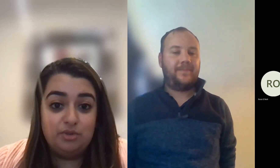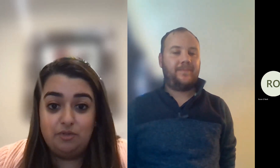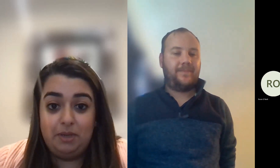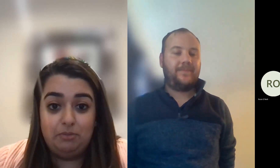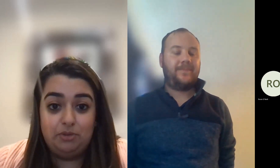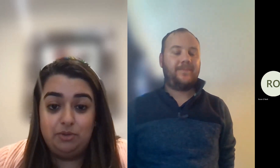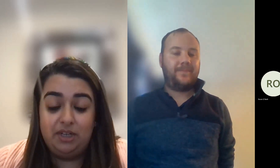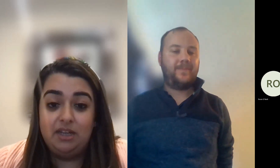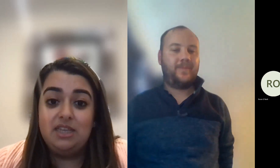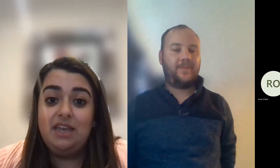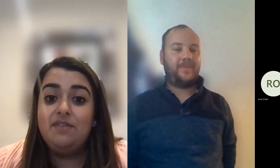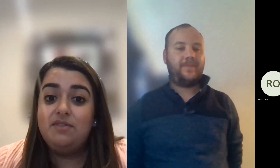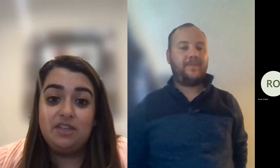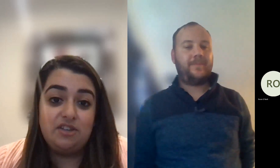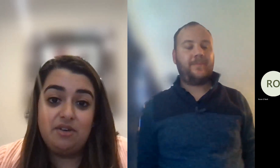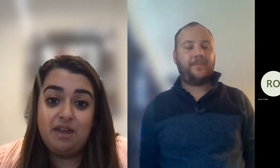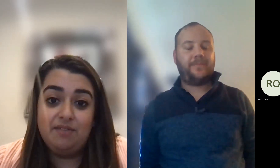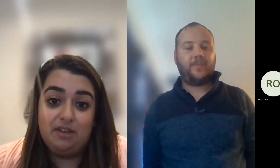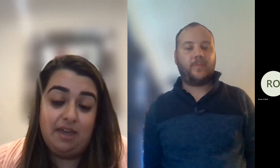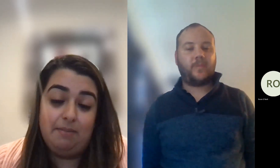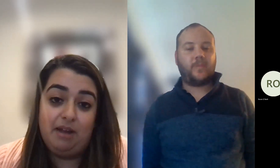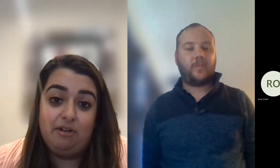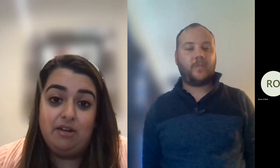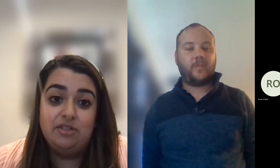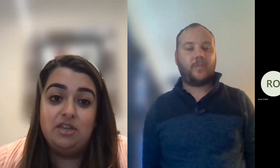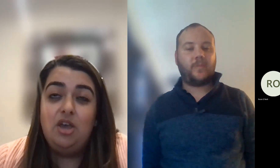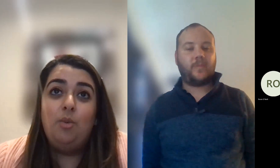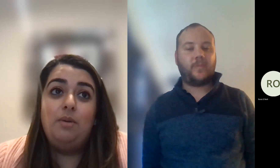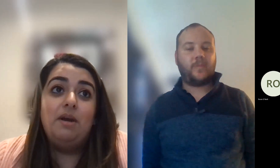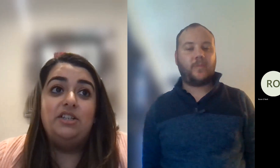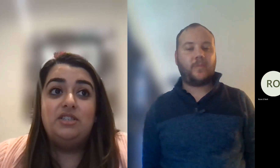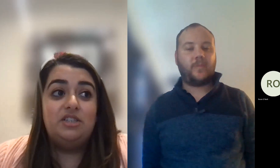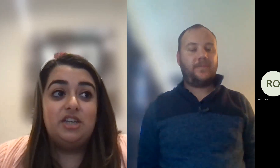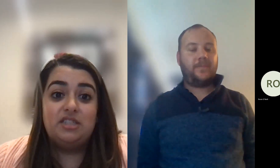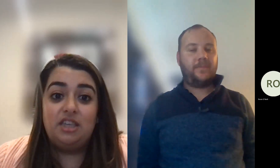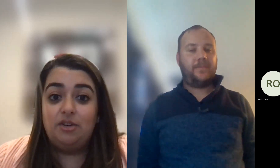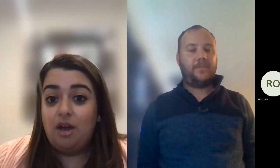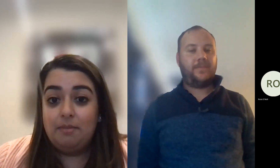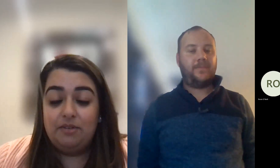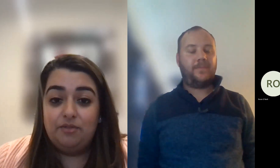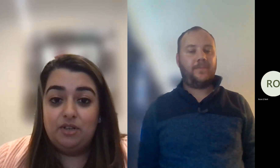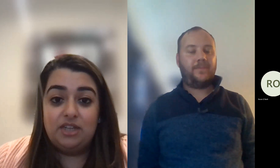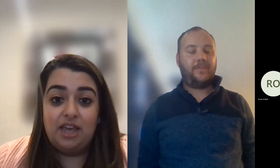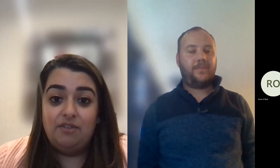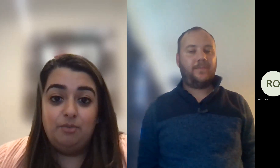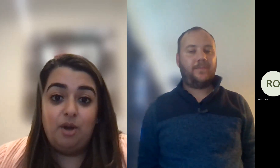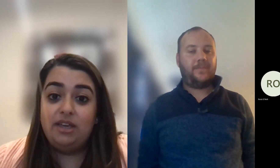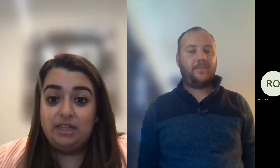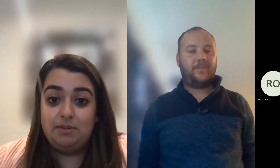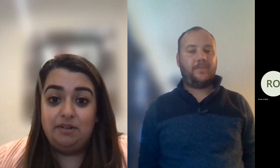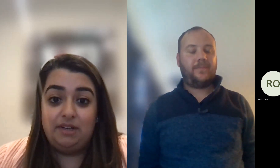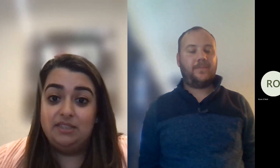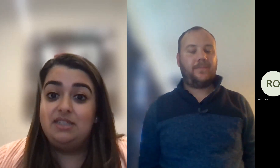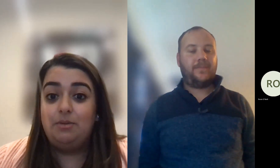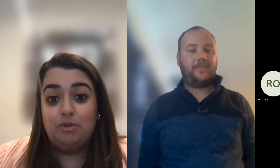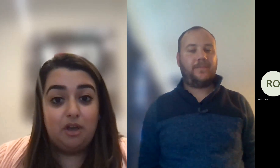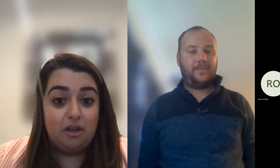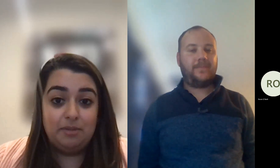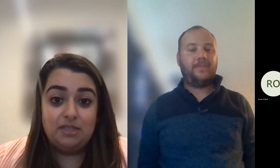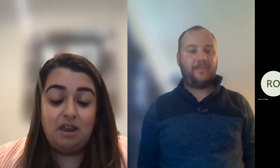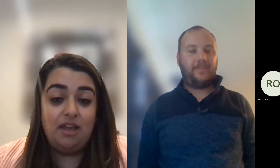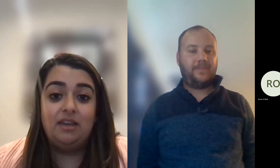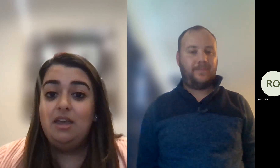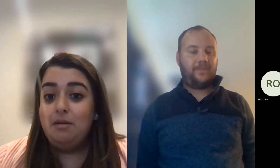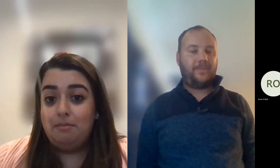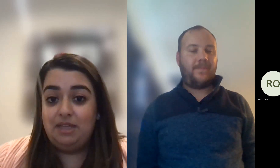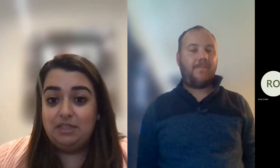all sorts of people joining us, even if they don't have a care background. We might just suggest that you come in for a day of work experience, see what the